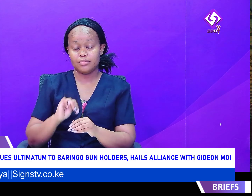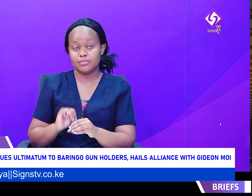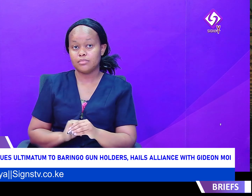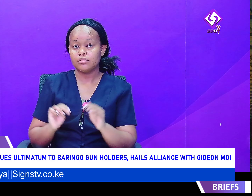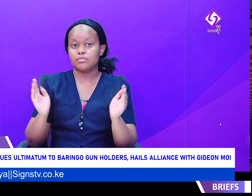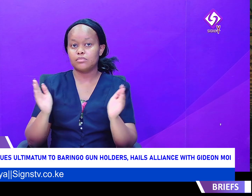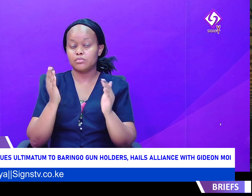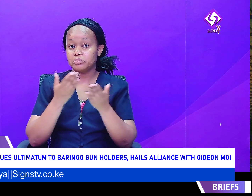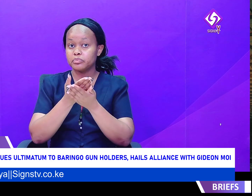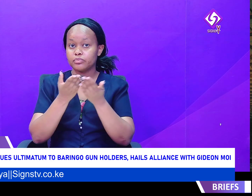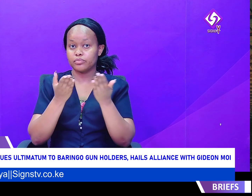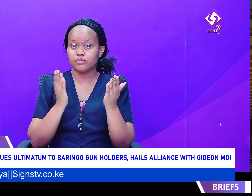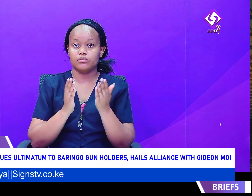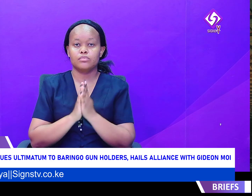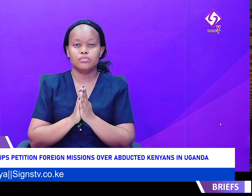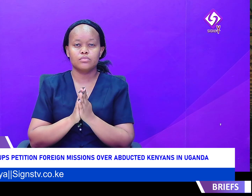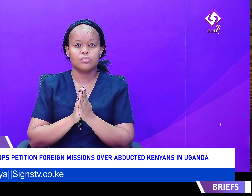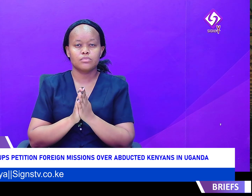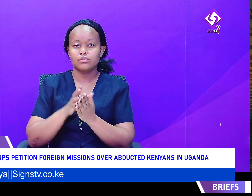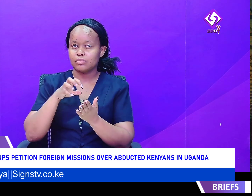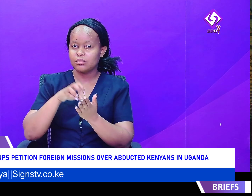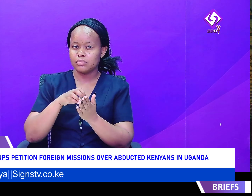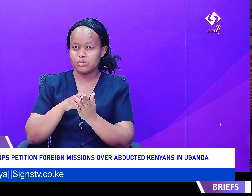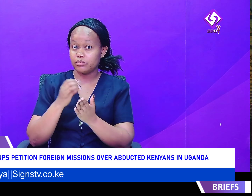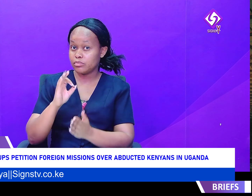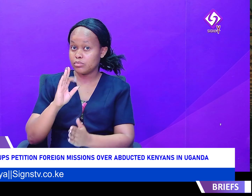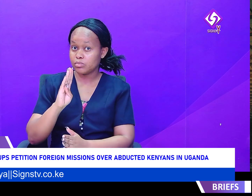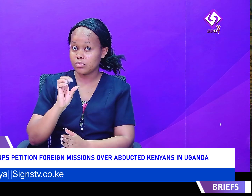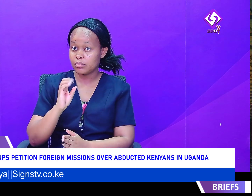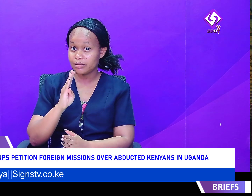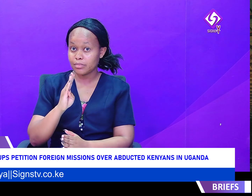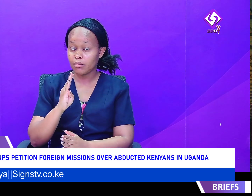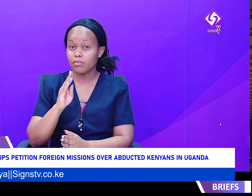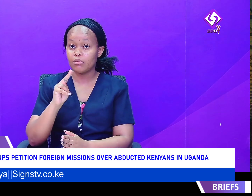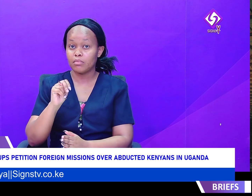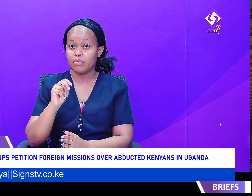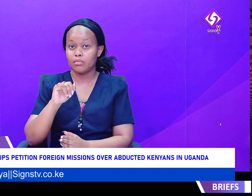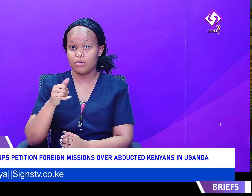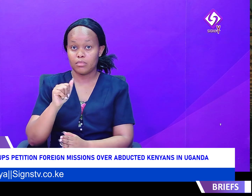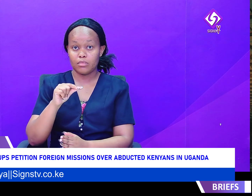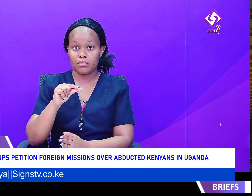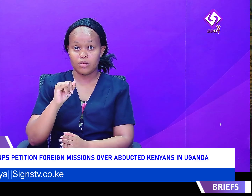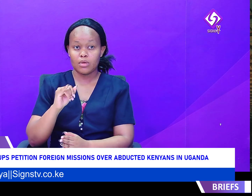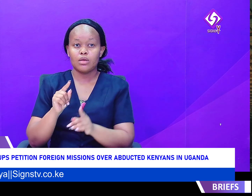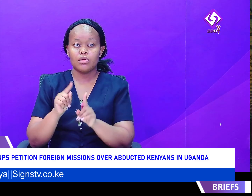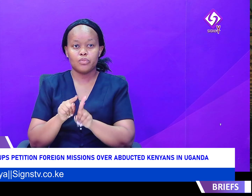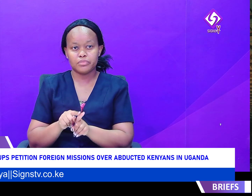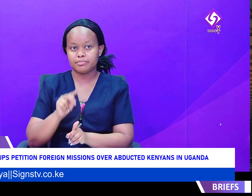a coalition of human rights organizations has formally petitioned several diplomatic